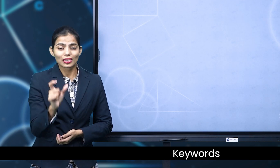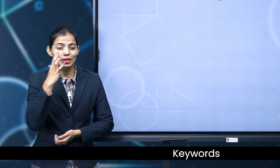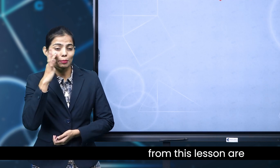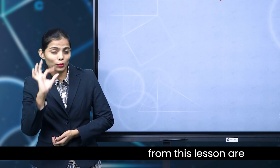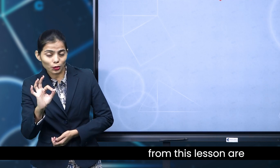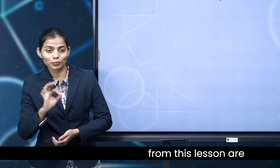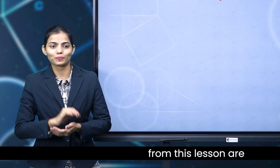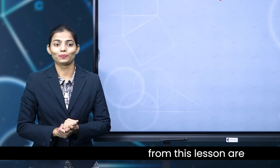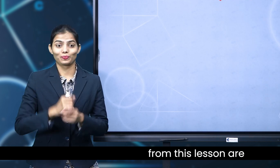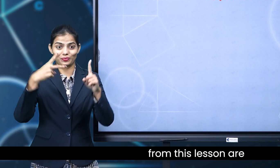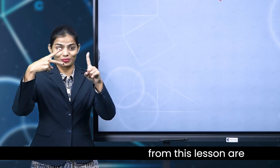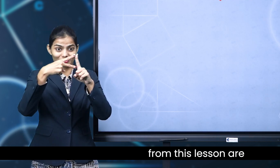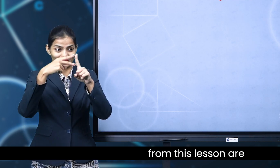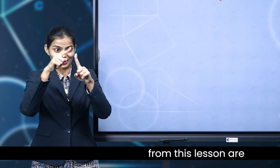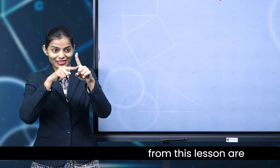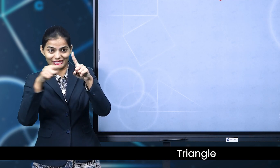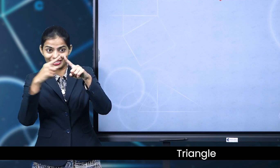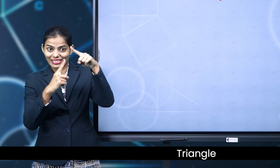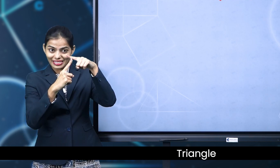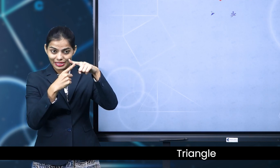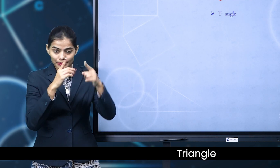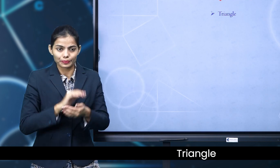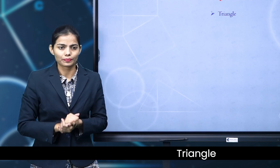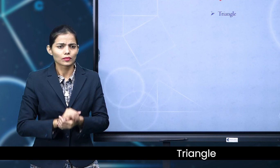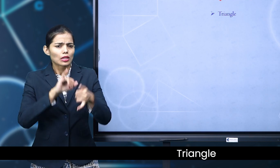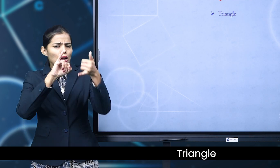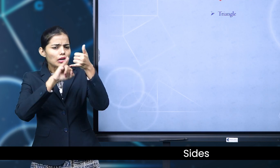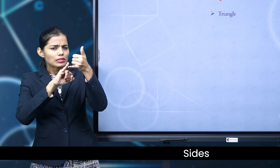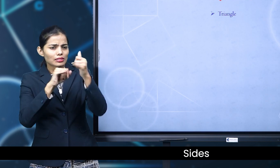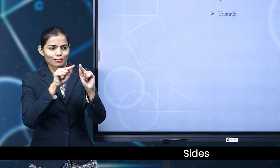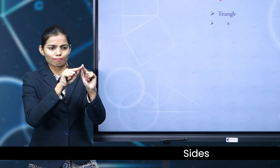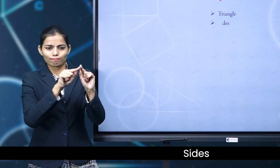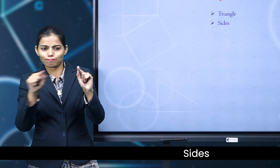Keywords from this lesson are triangle, sides,